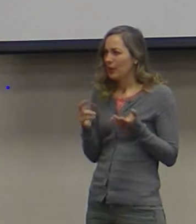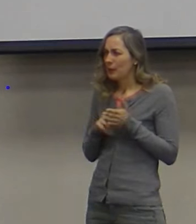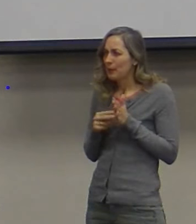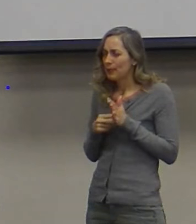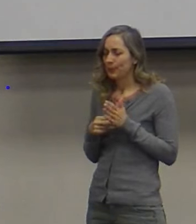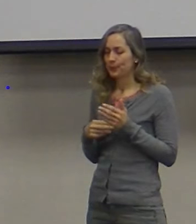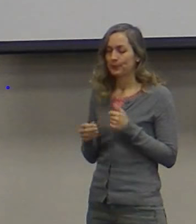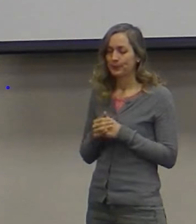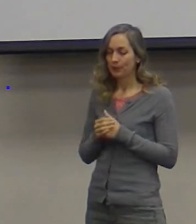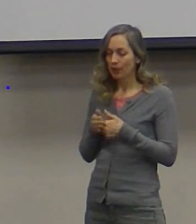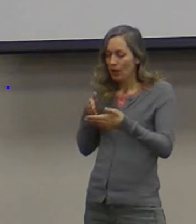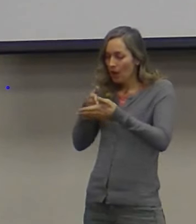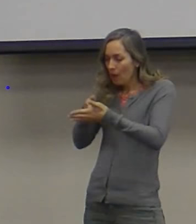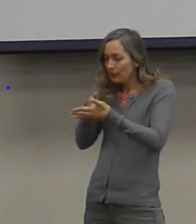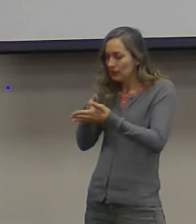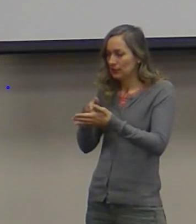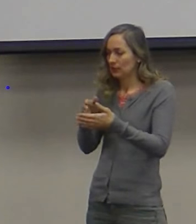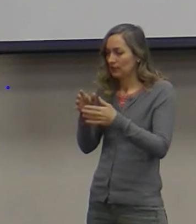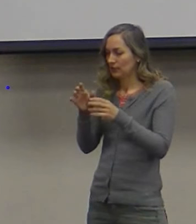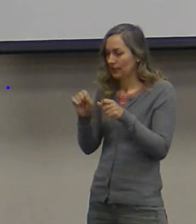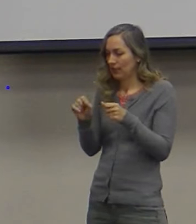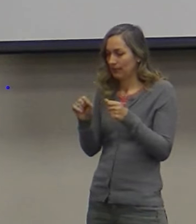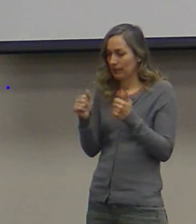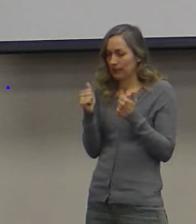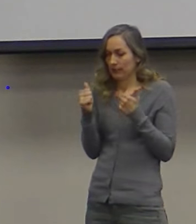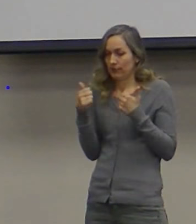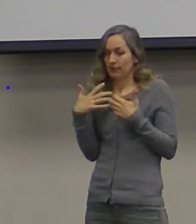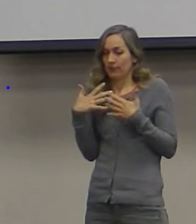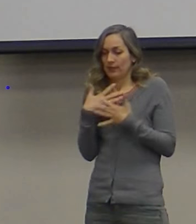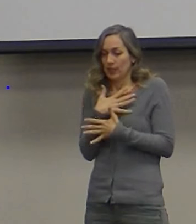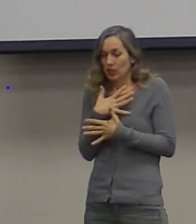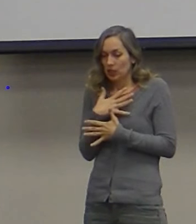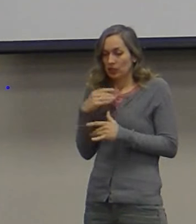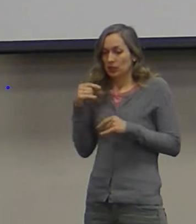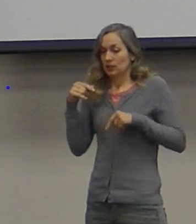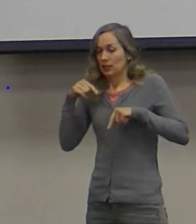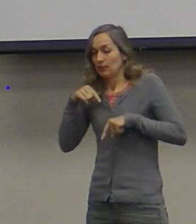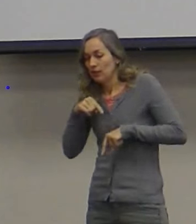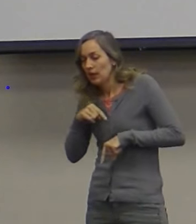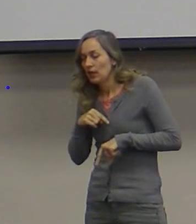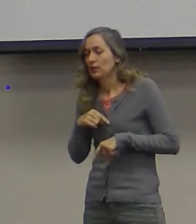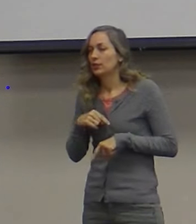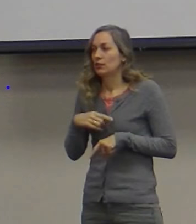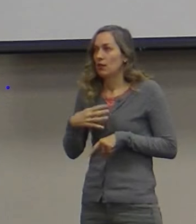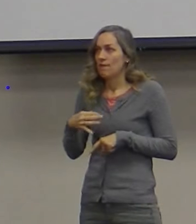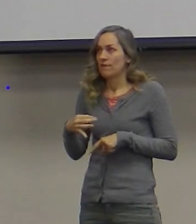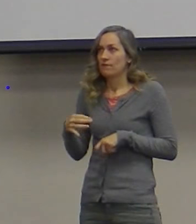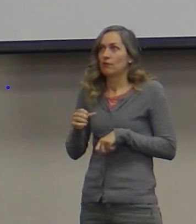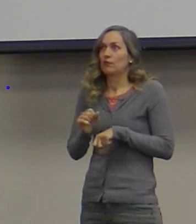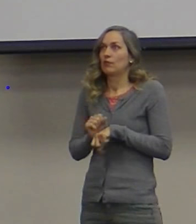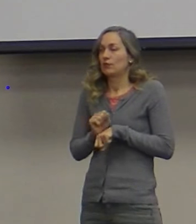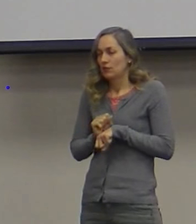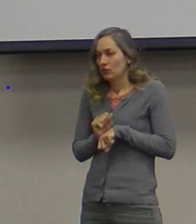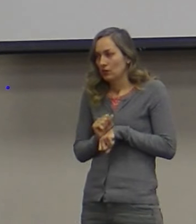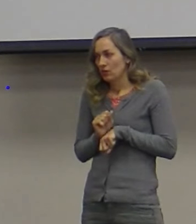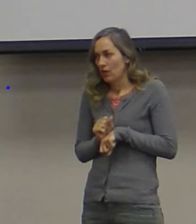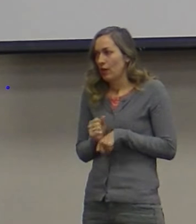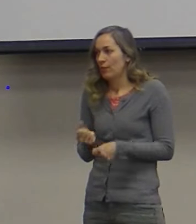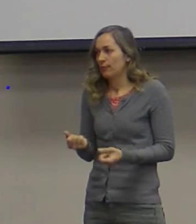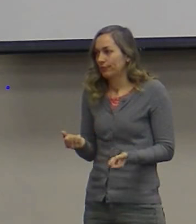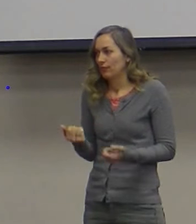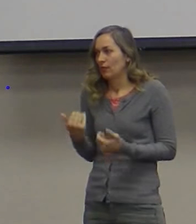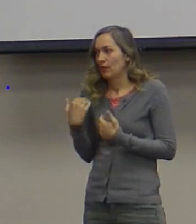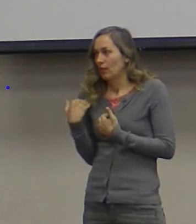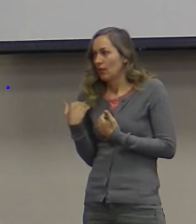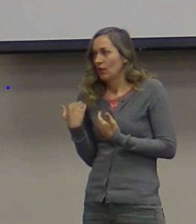opposition can be just the fear or the intimidation factor of the task that is at hand. It can